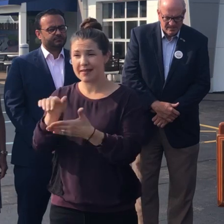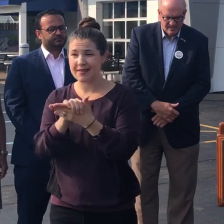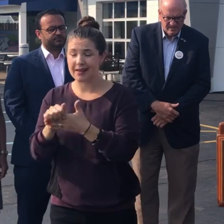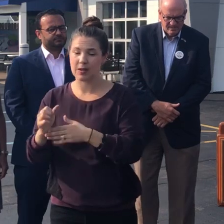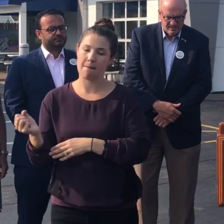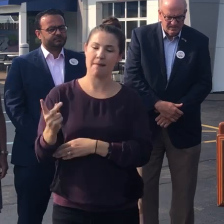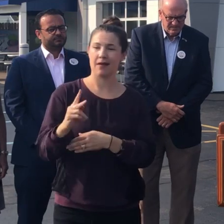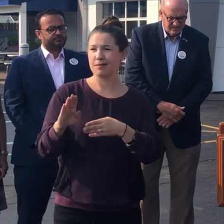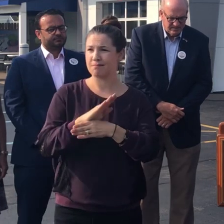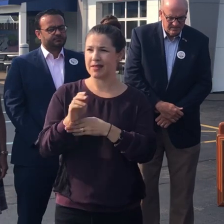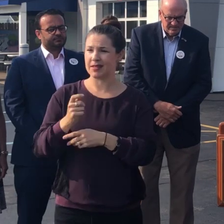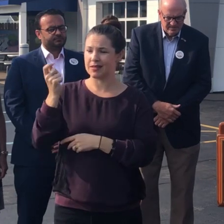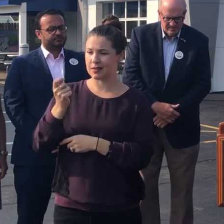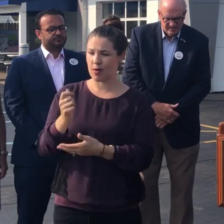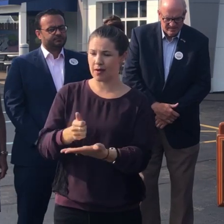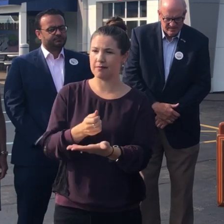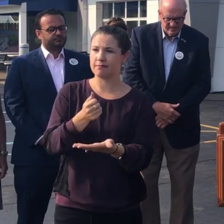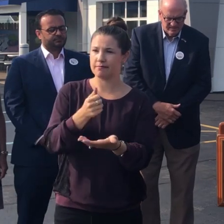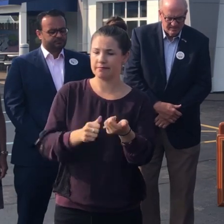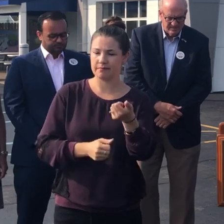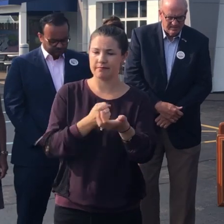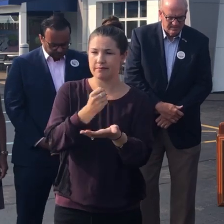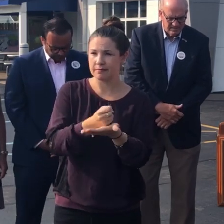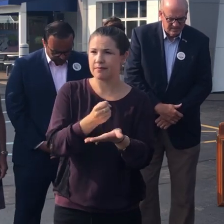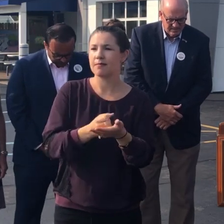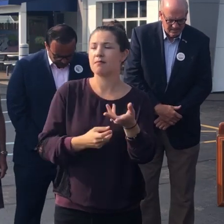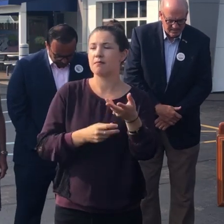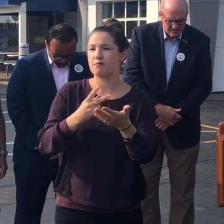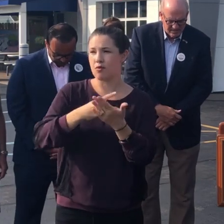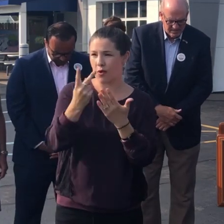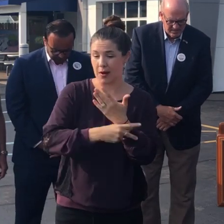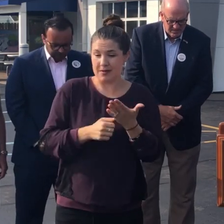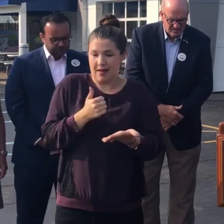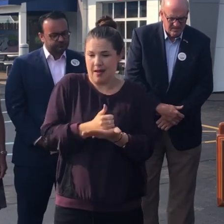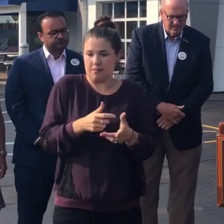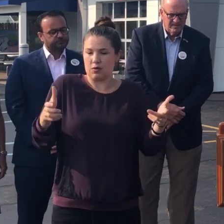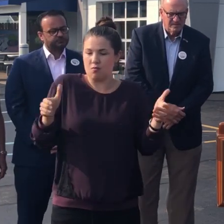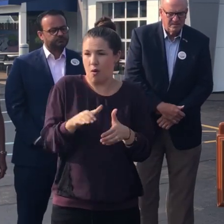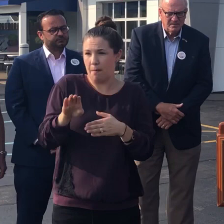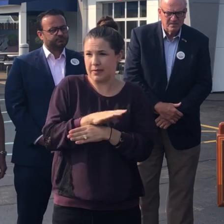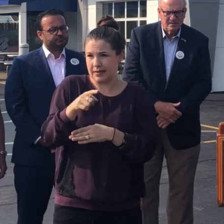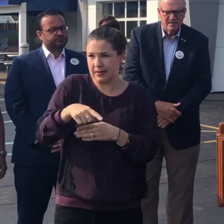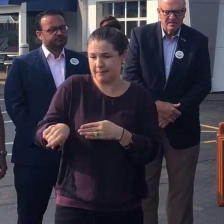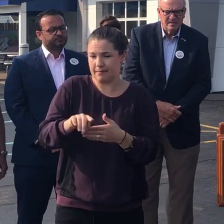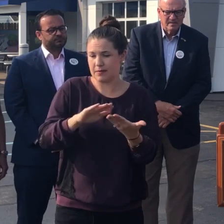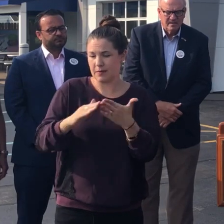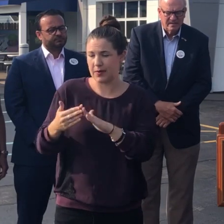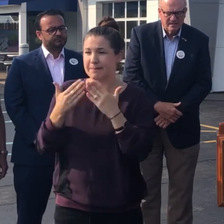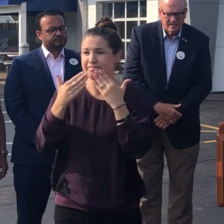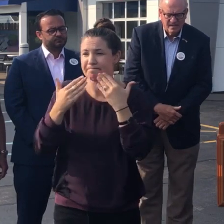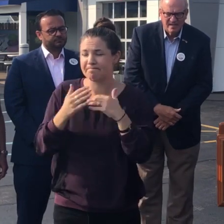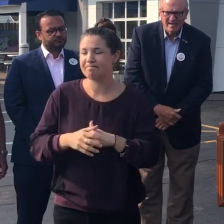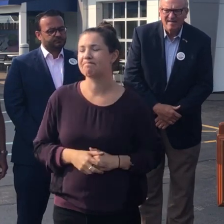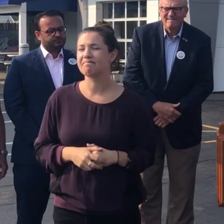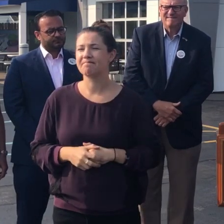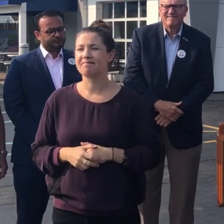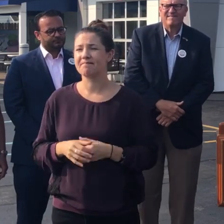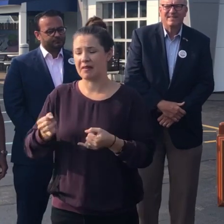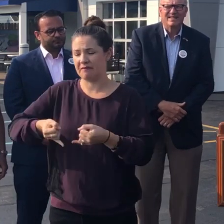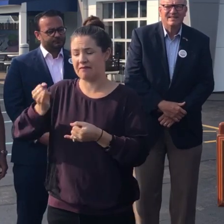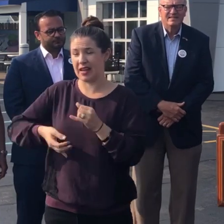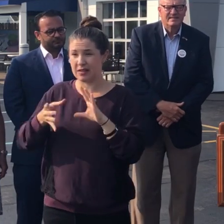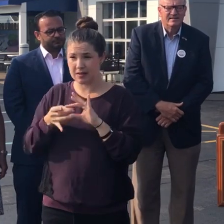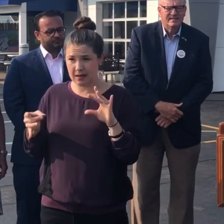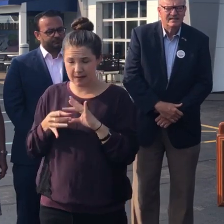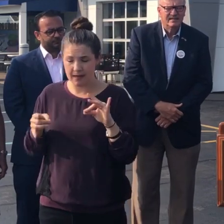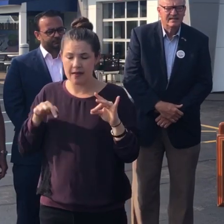to Business grant program to aid the small businesses in this community. Finally, I will just close by saying that